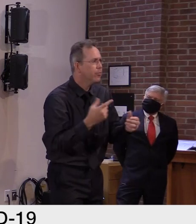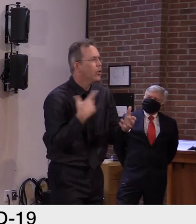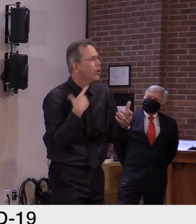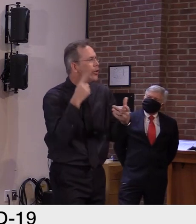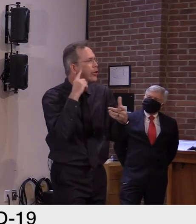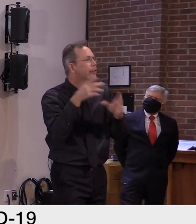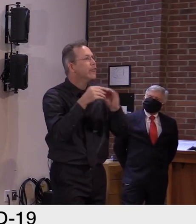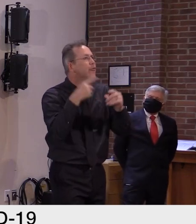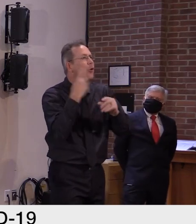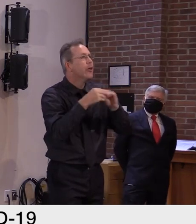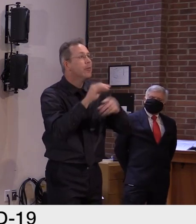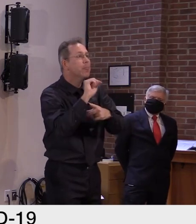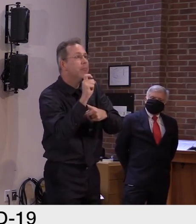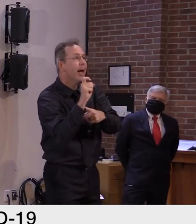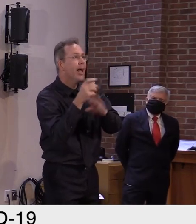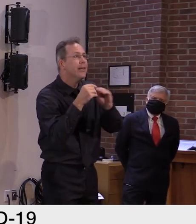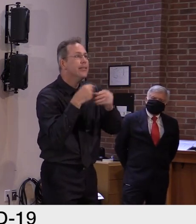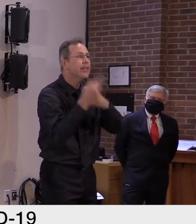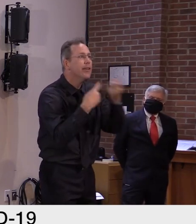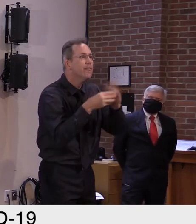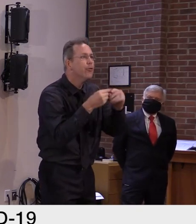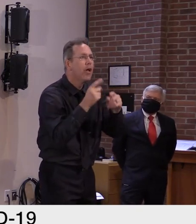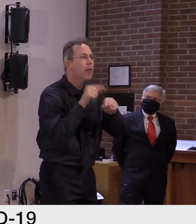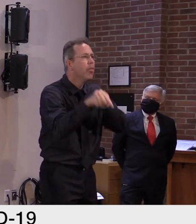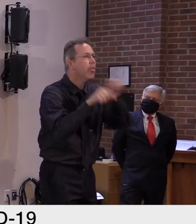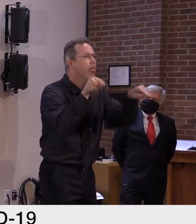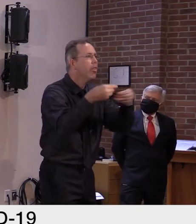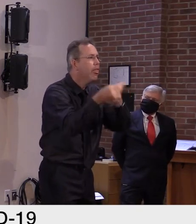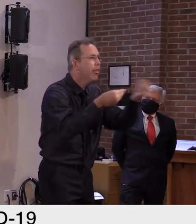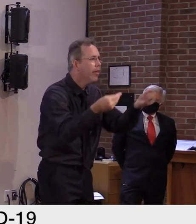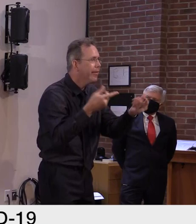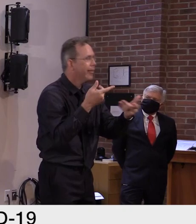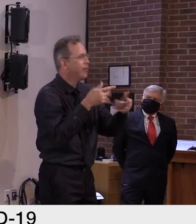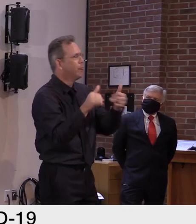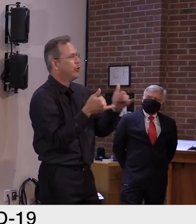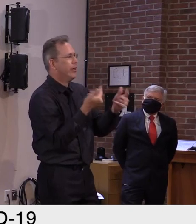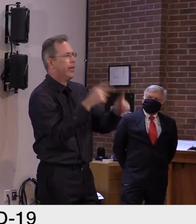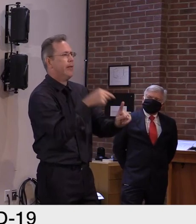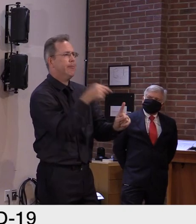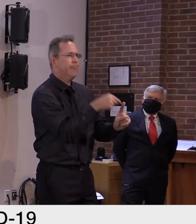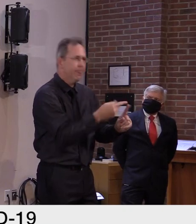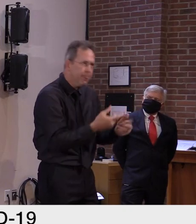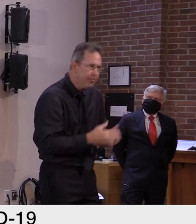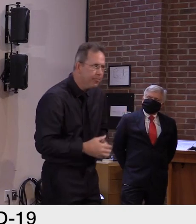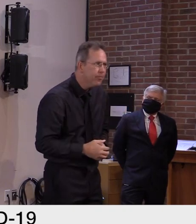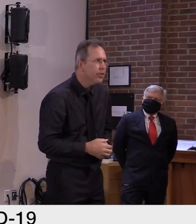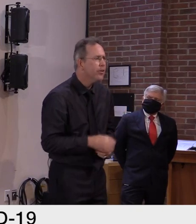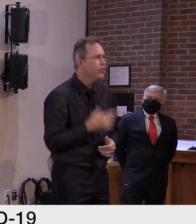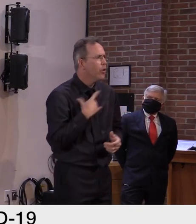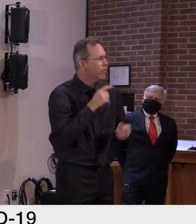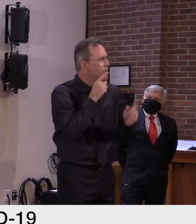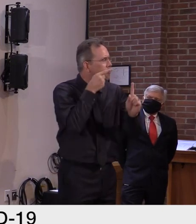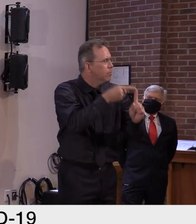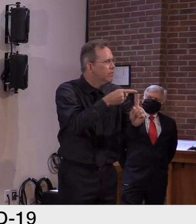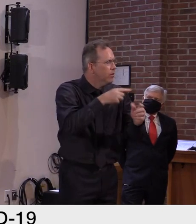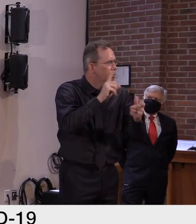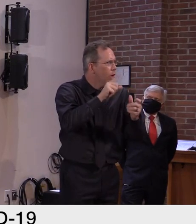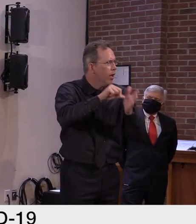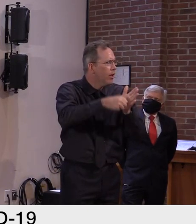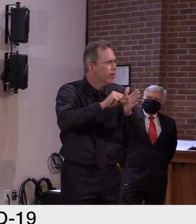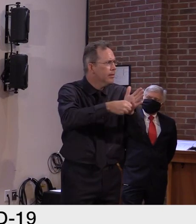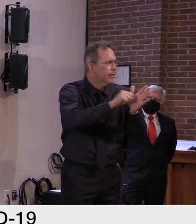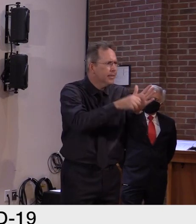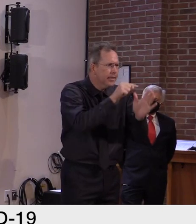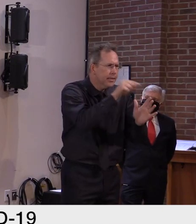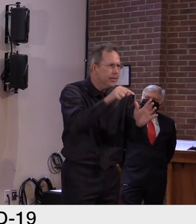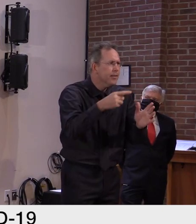not participating in Halloween parties and so forth. We were very specific about that about 2 or 3 weeks ago.